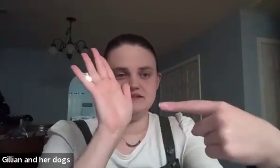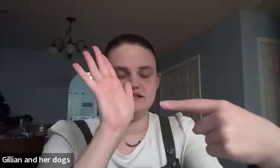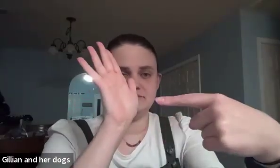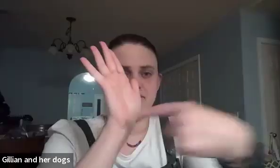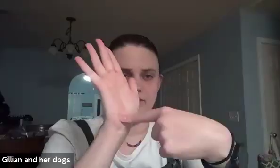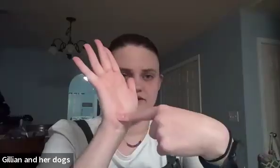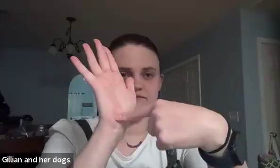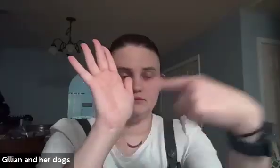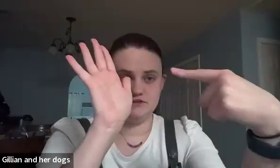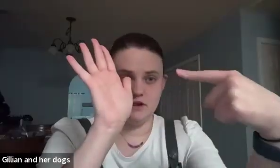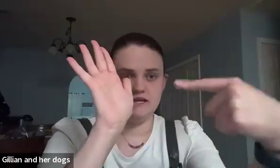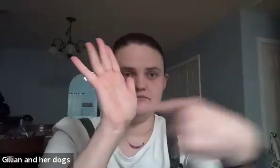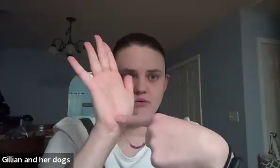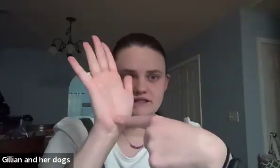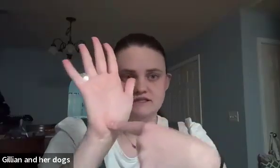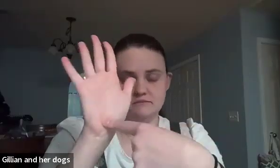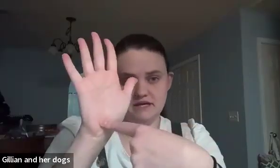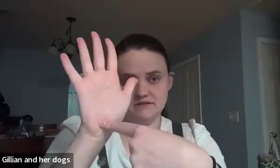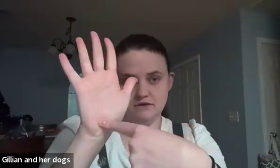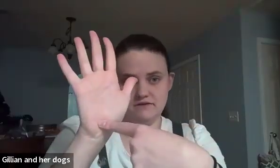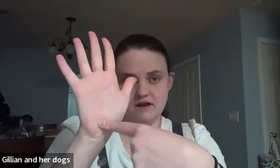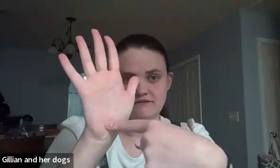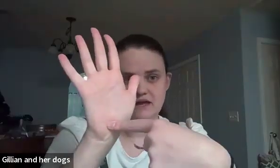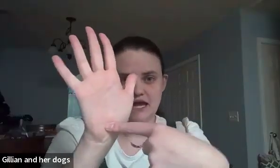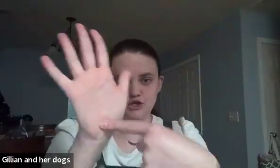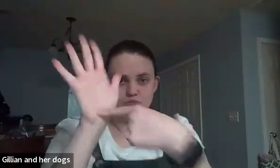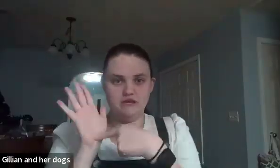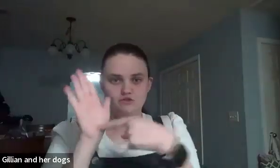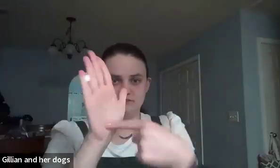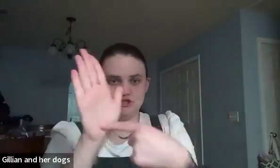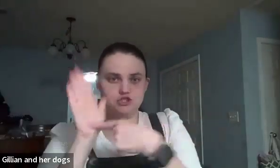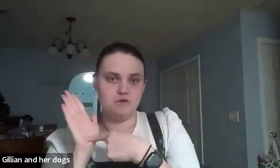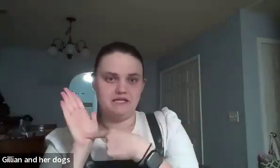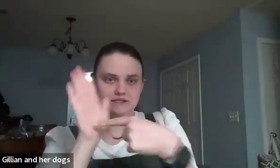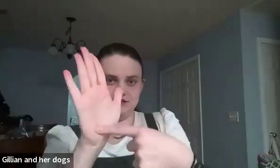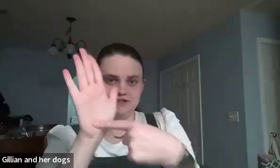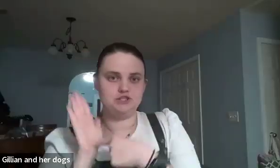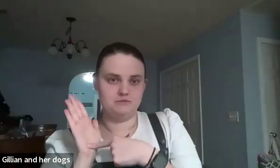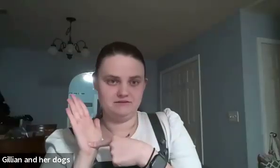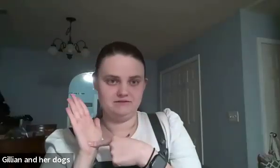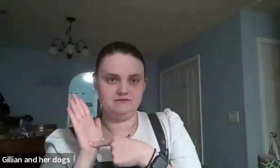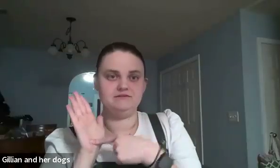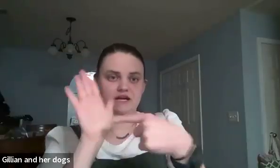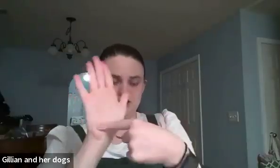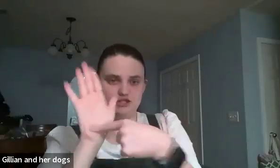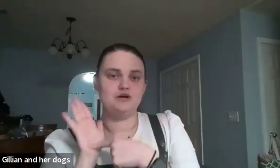basically it's a pointer. Your dominant points to the base of your five and you bring it towards me. Show me. Show me. Okay. Show